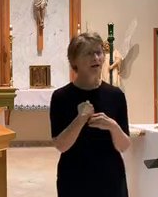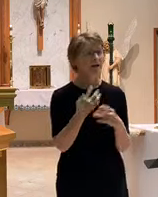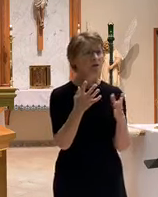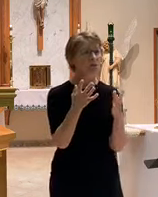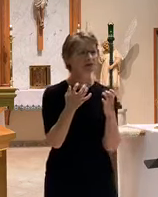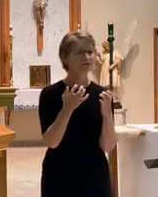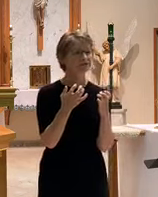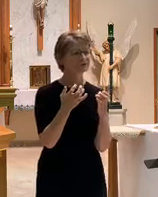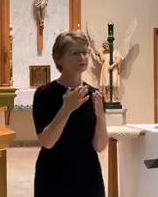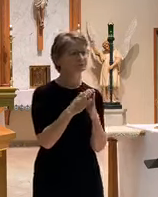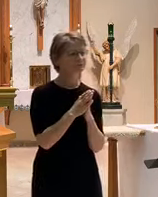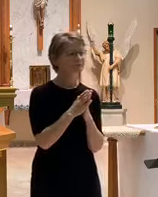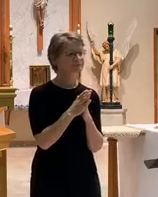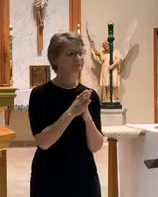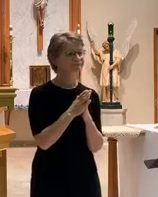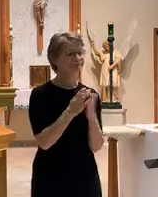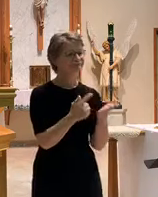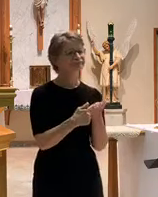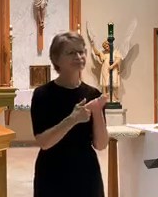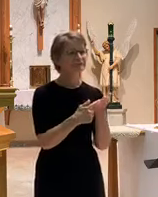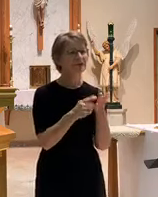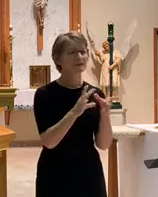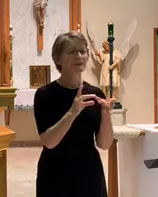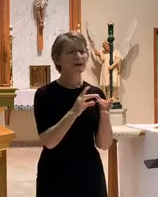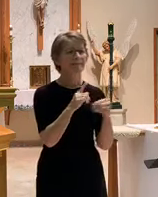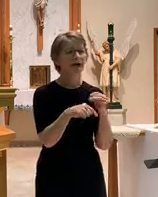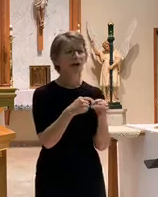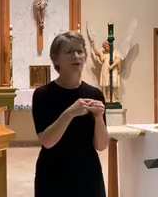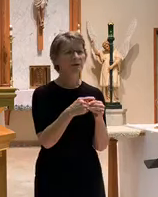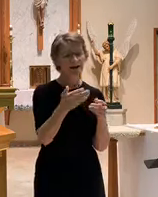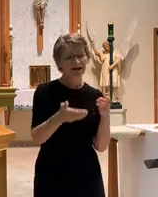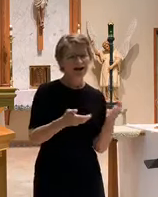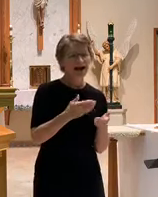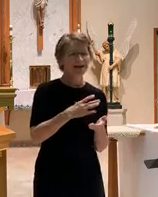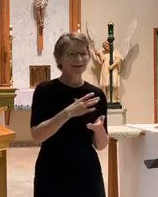address the topic of hospitality,